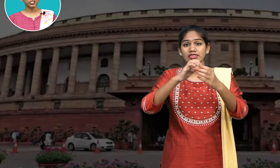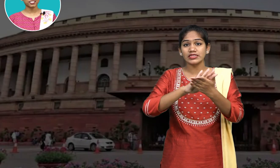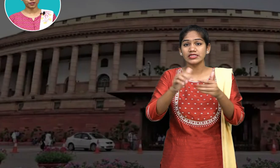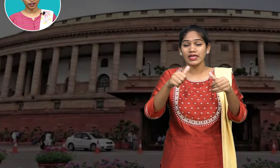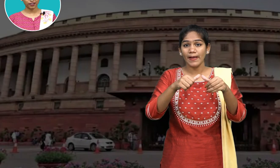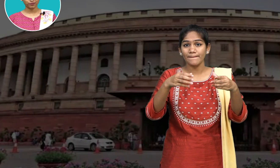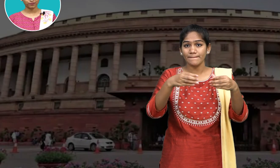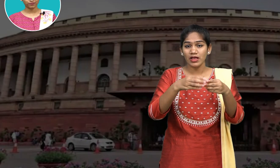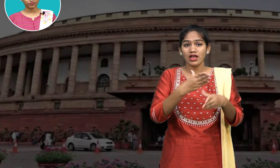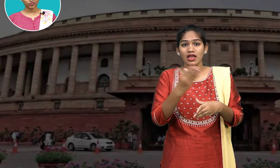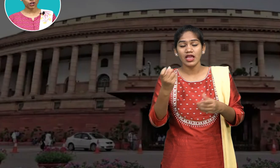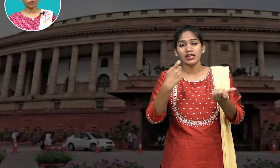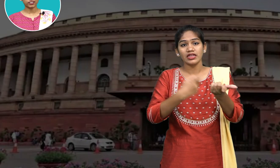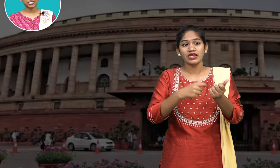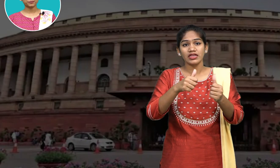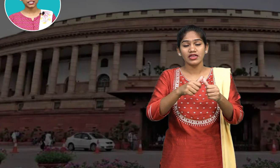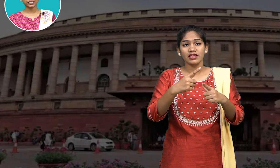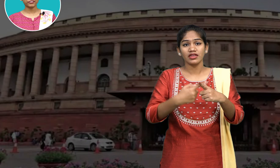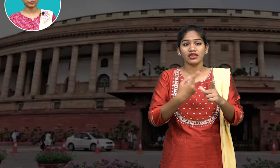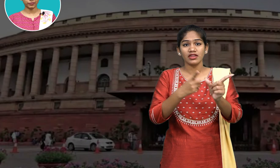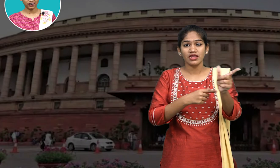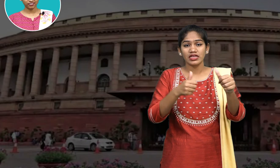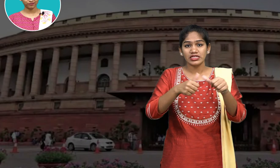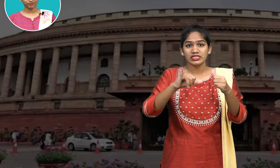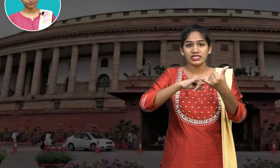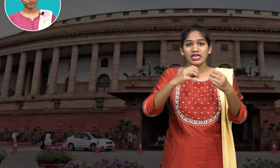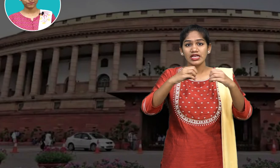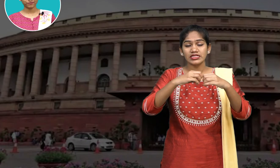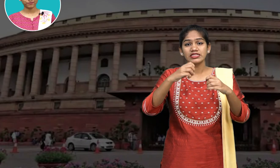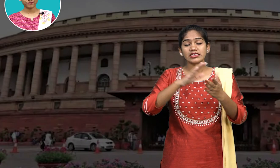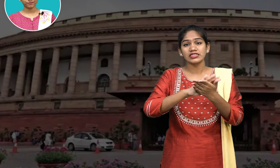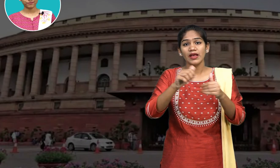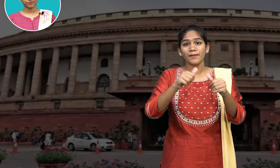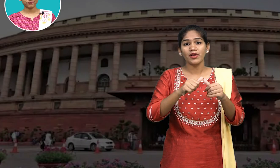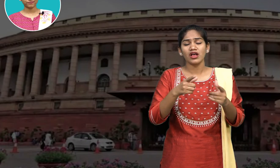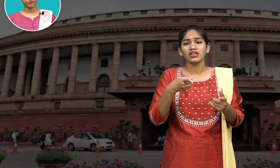and Rajya Sabha over a specific bill,